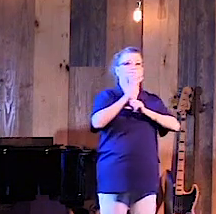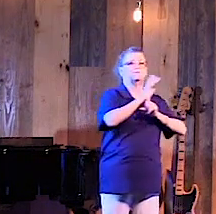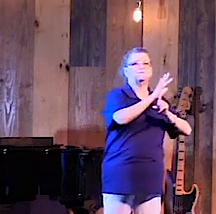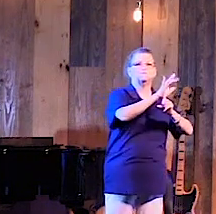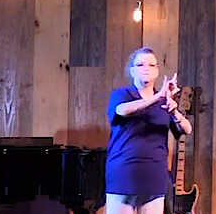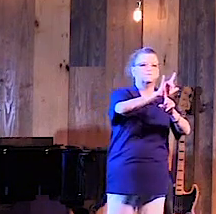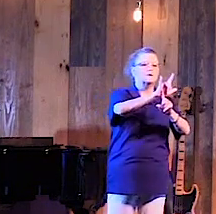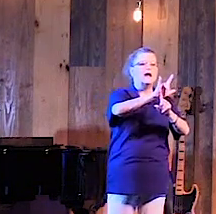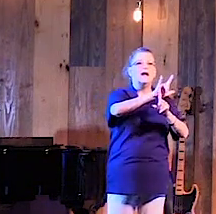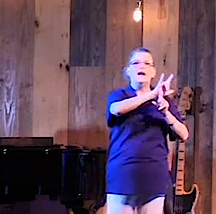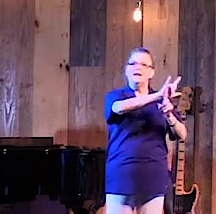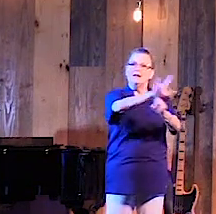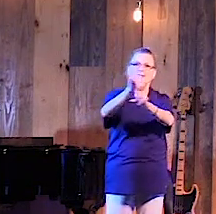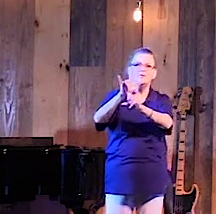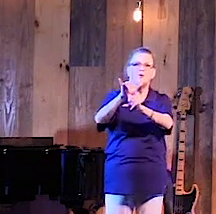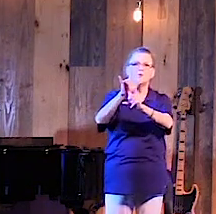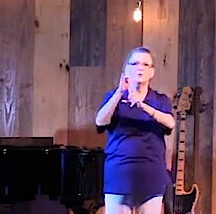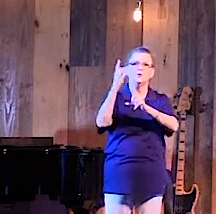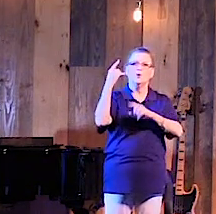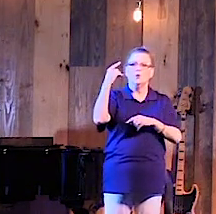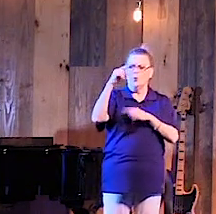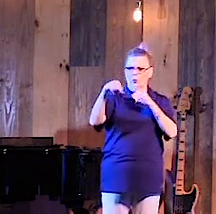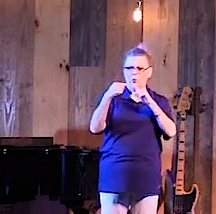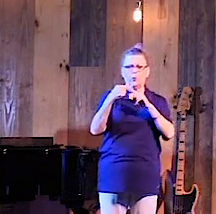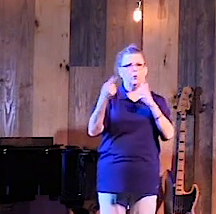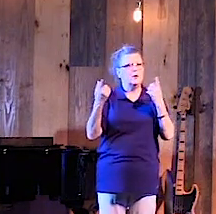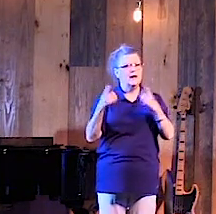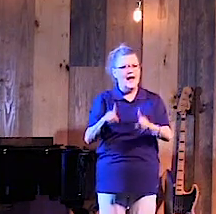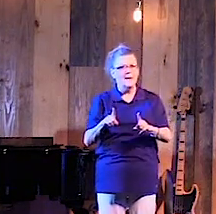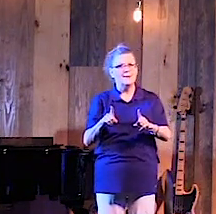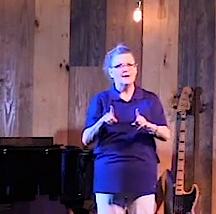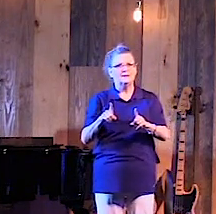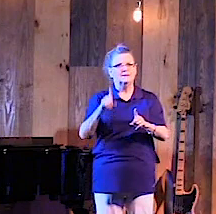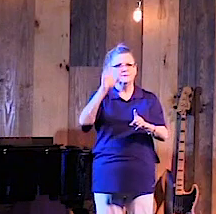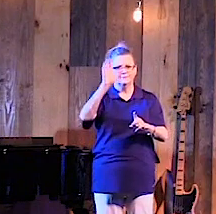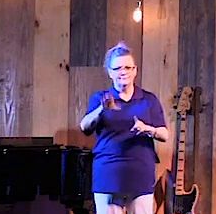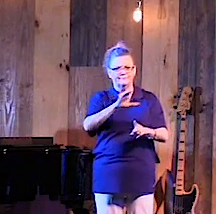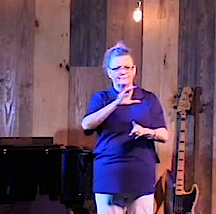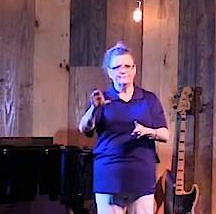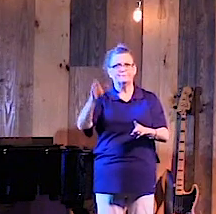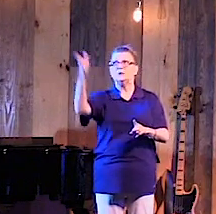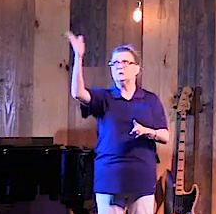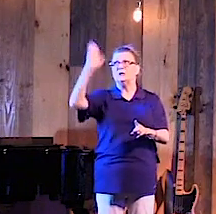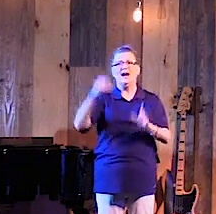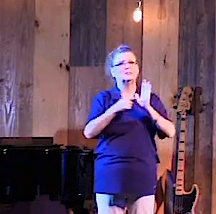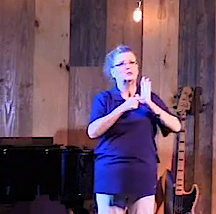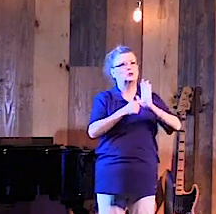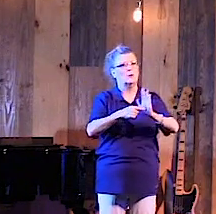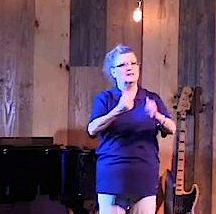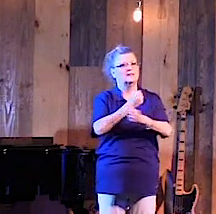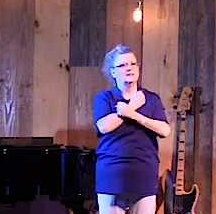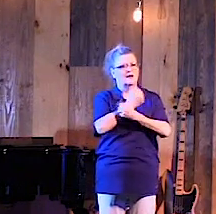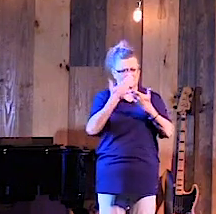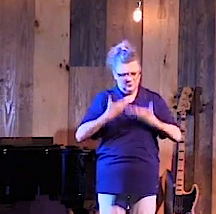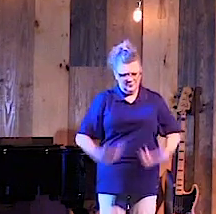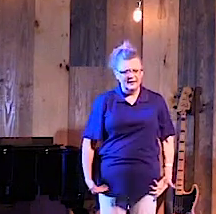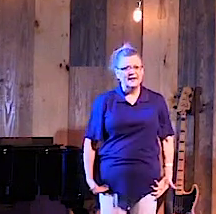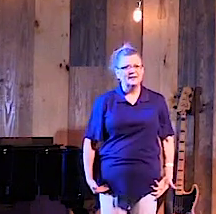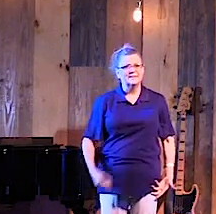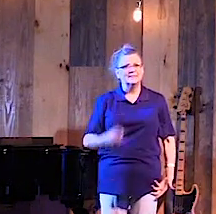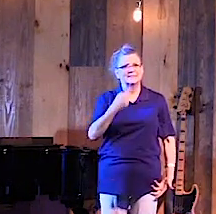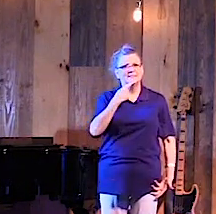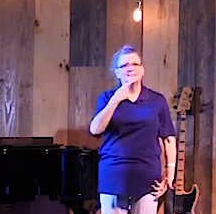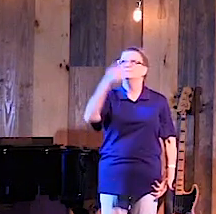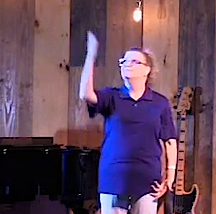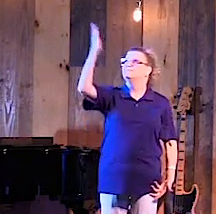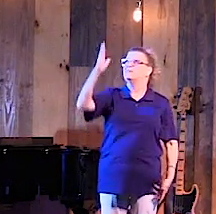it says, the Bible says that now what? Now what do I do that God has demonstrated his love to me? He says, believe. For God so loved